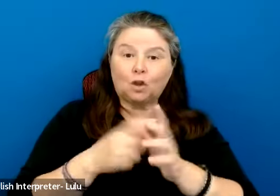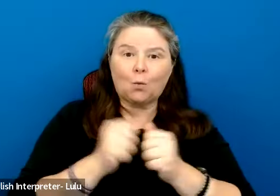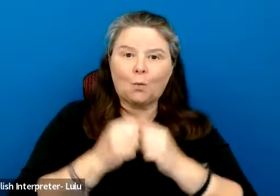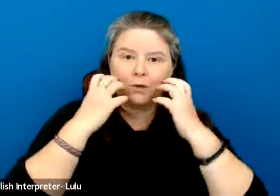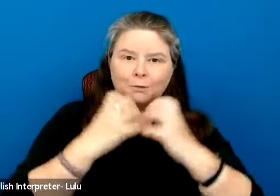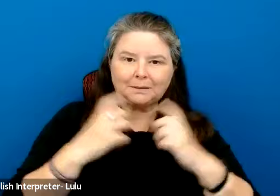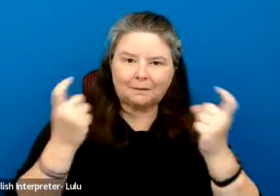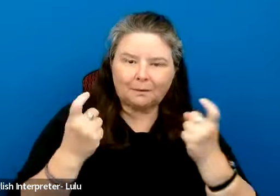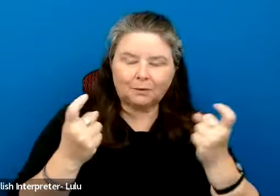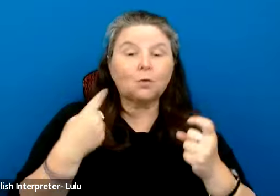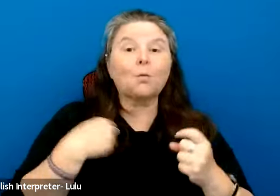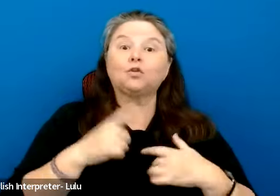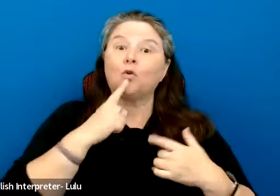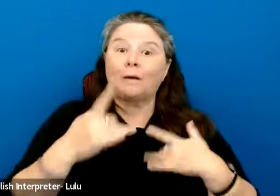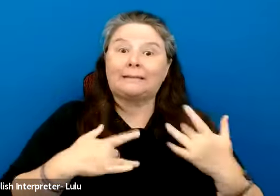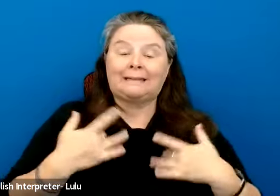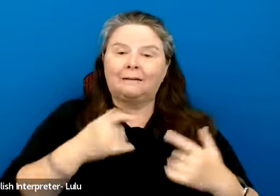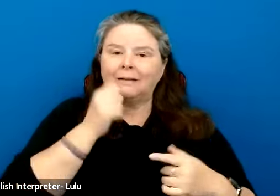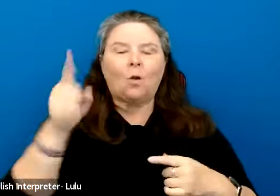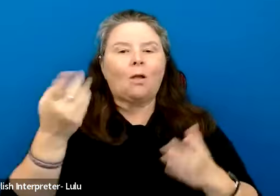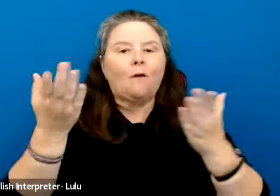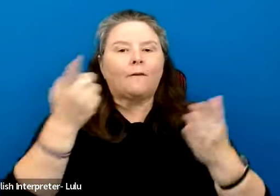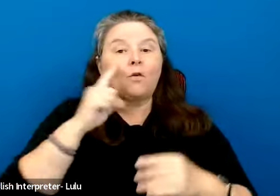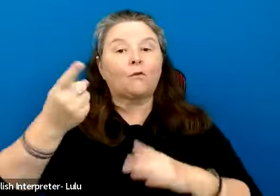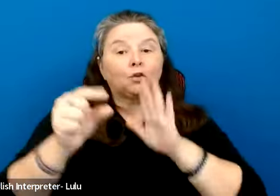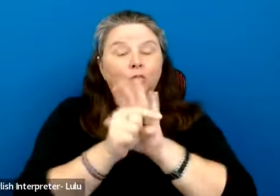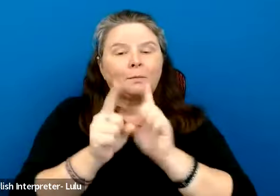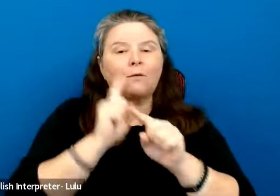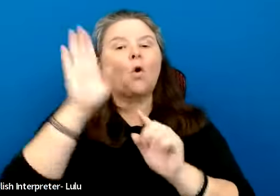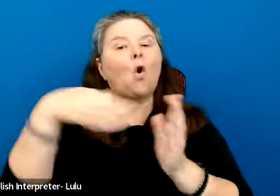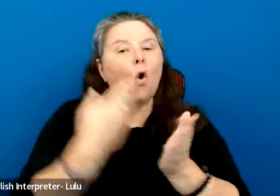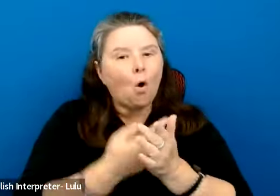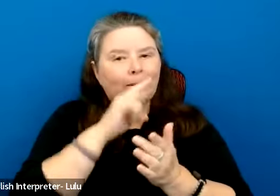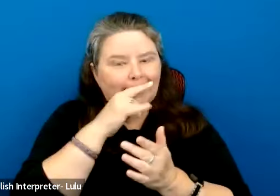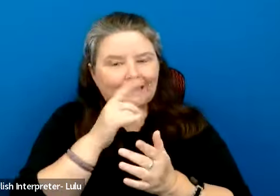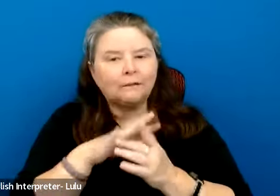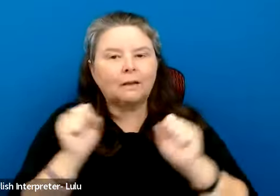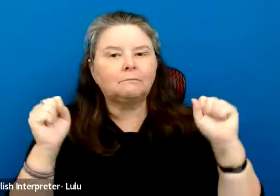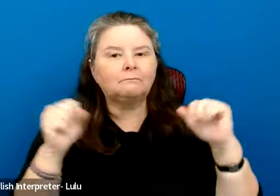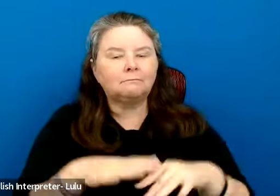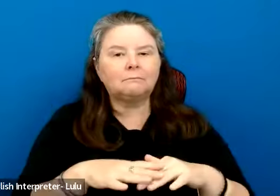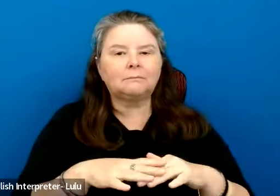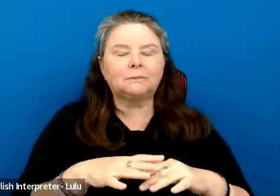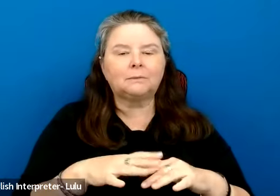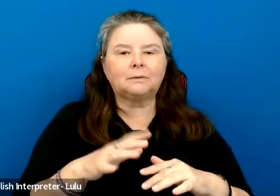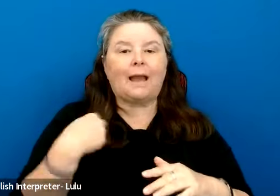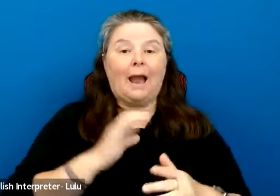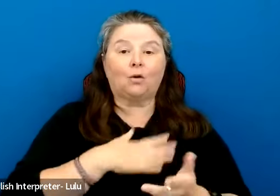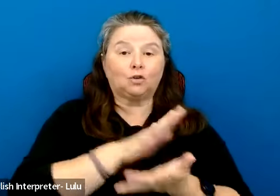so excited to not only offer it to the first graders, but to all kids that go to the Albert Einstein Academy this